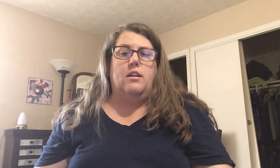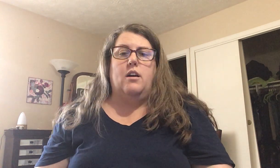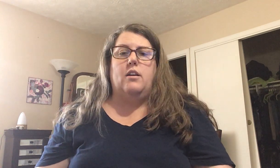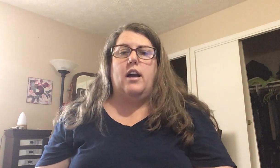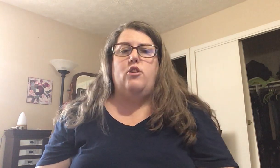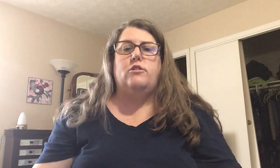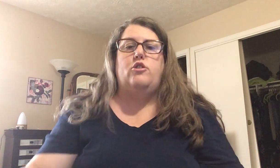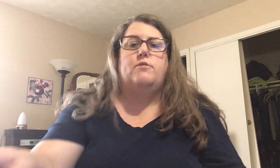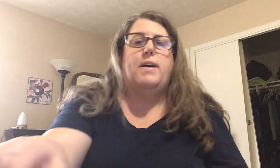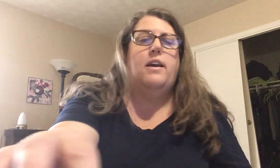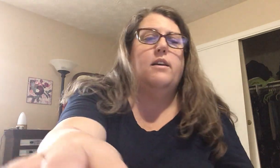I usually use my